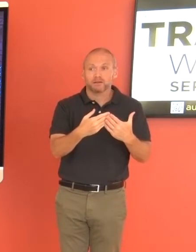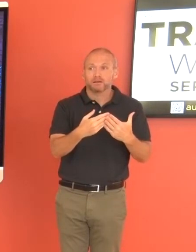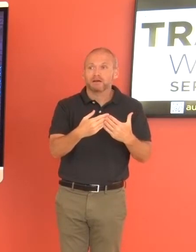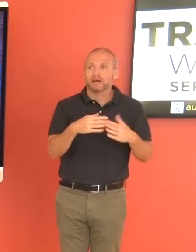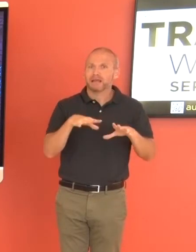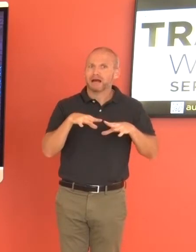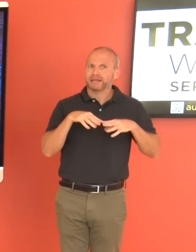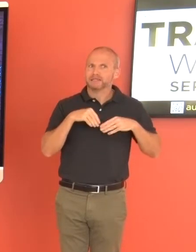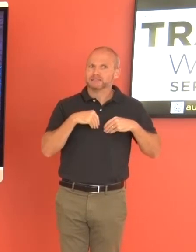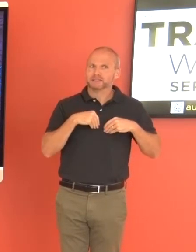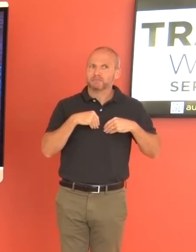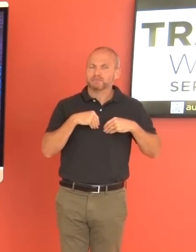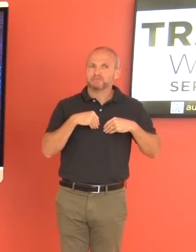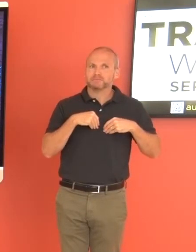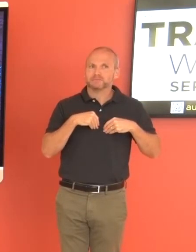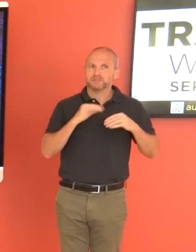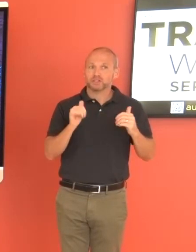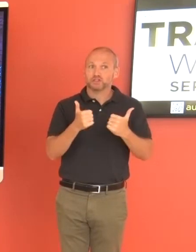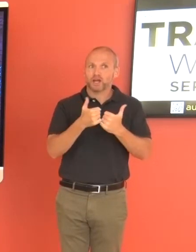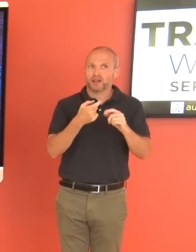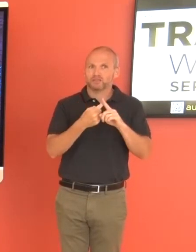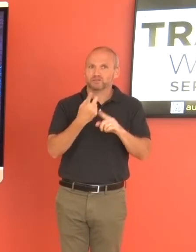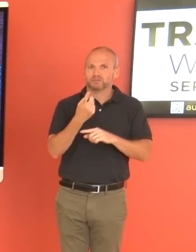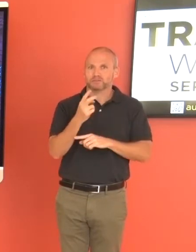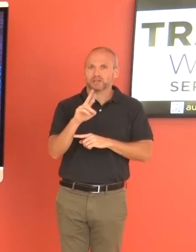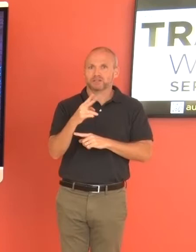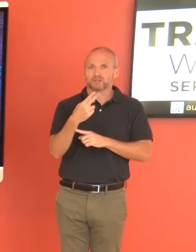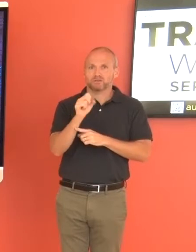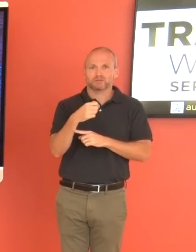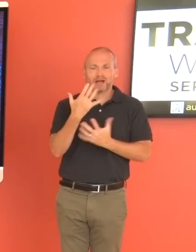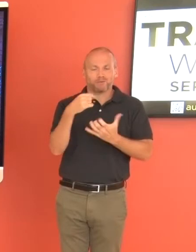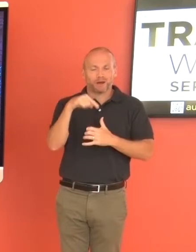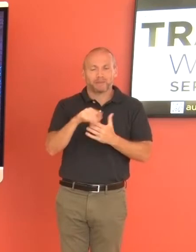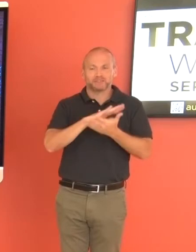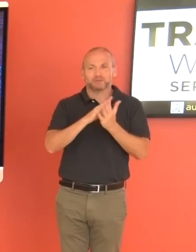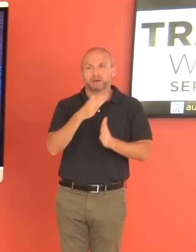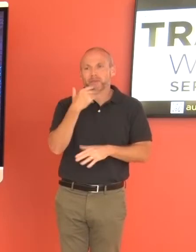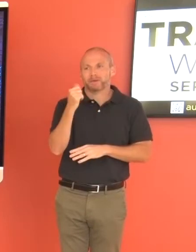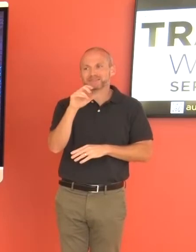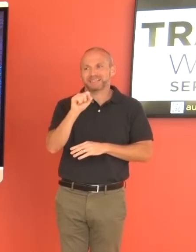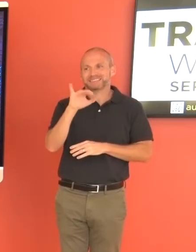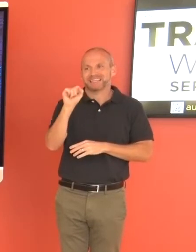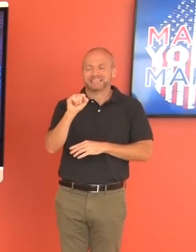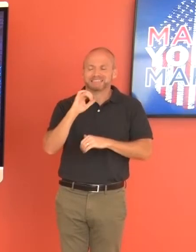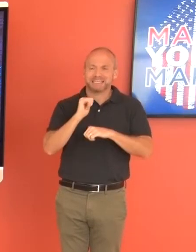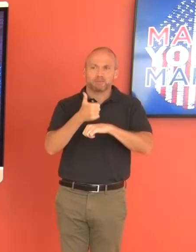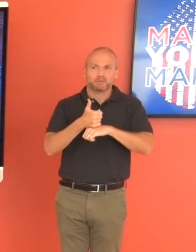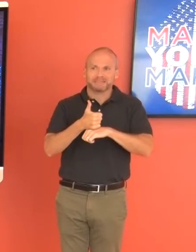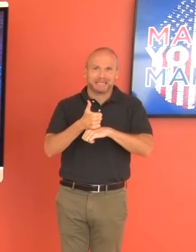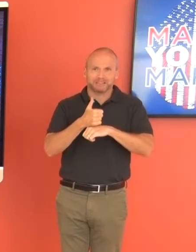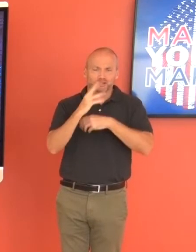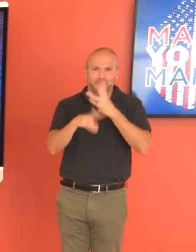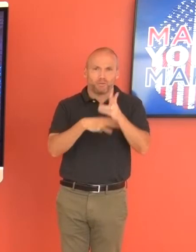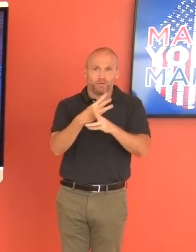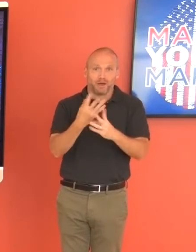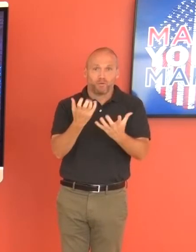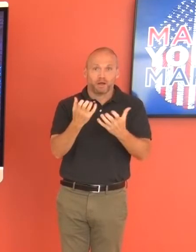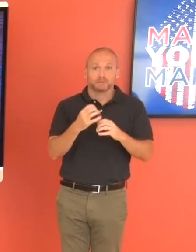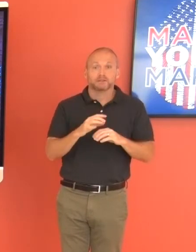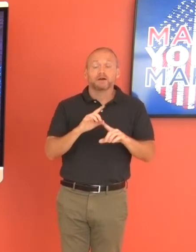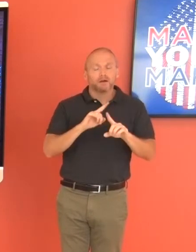charge seriously, I want this to be the best SIS implementation in the galaxy. But to do that,